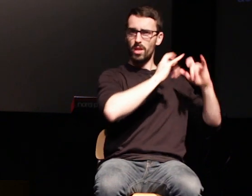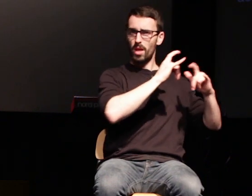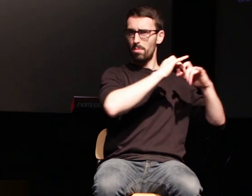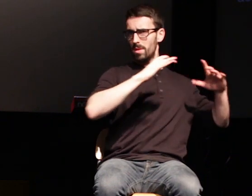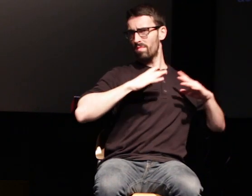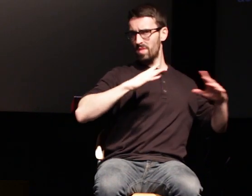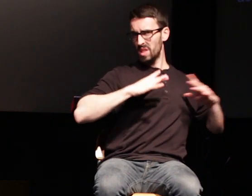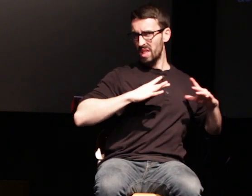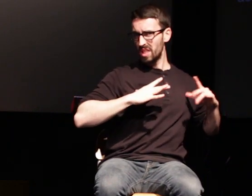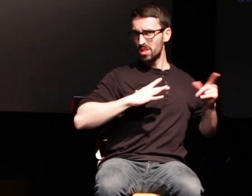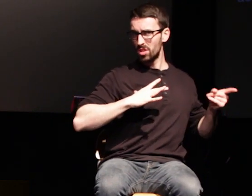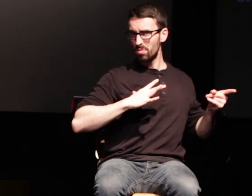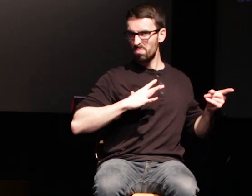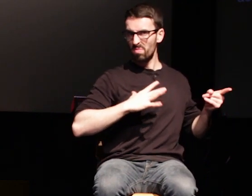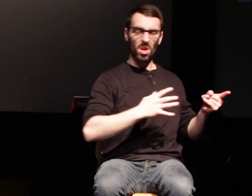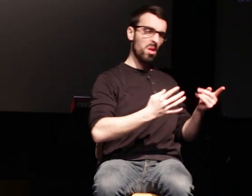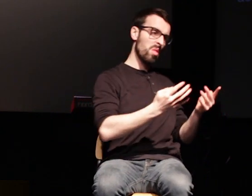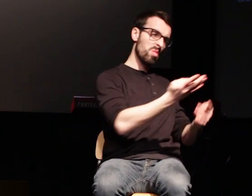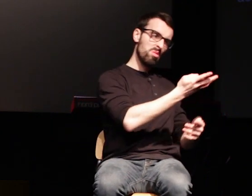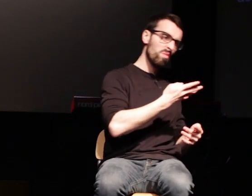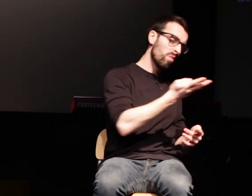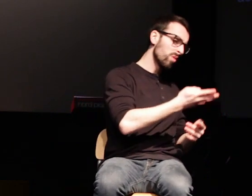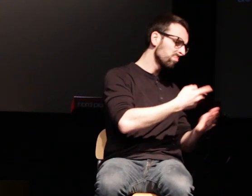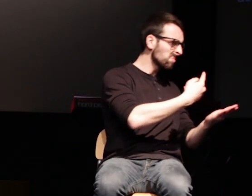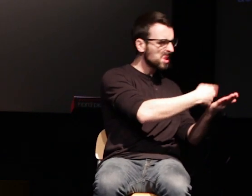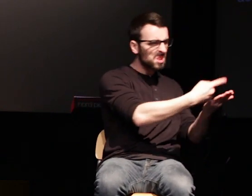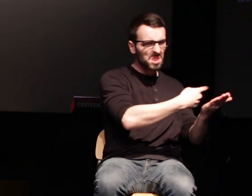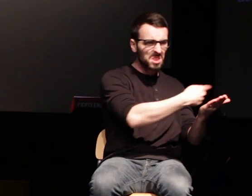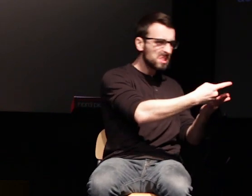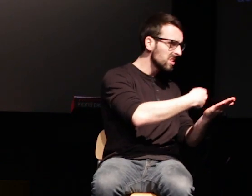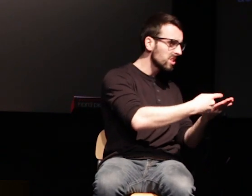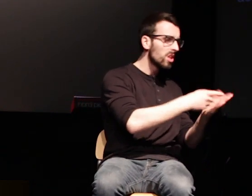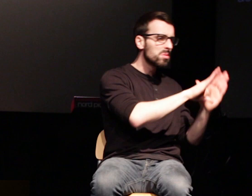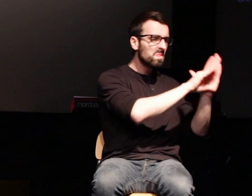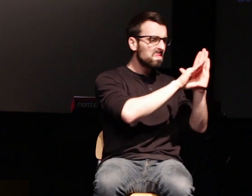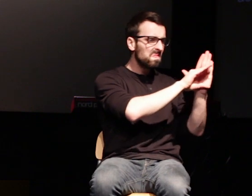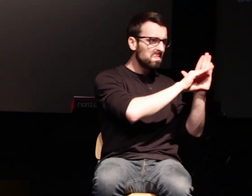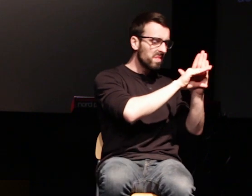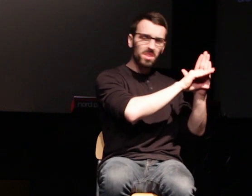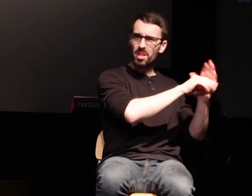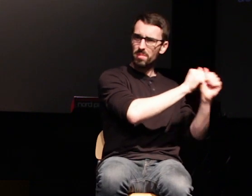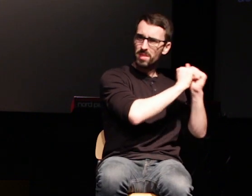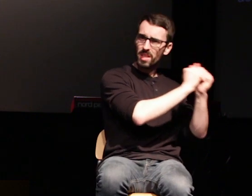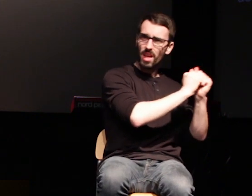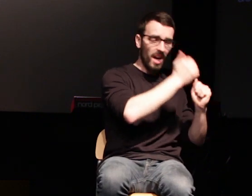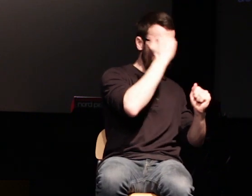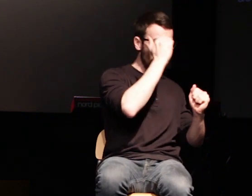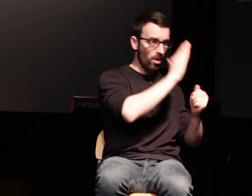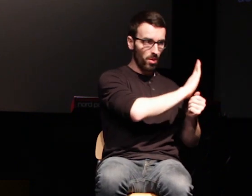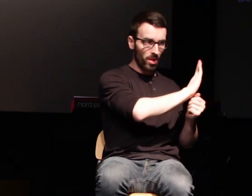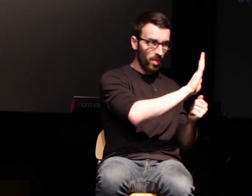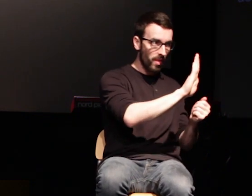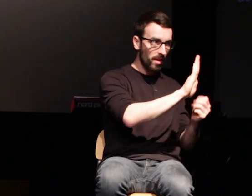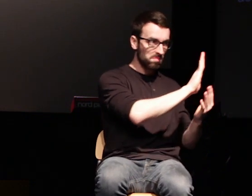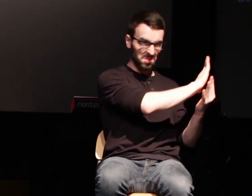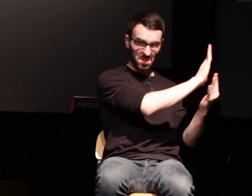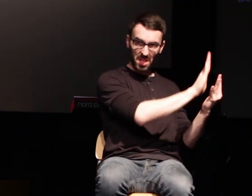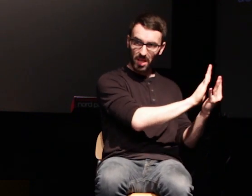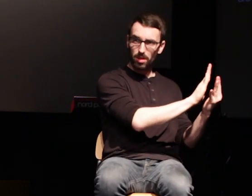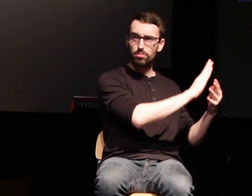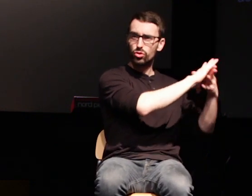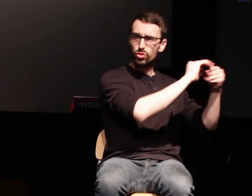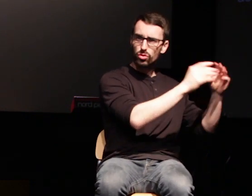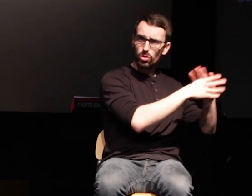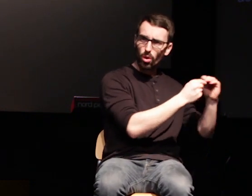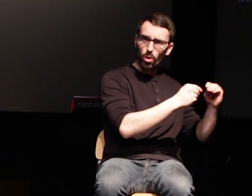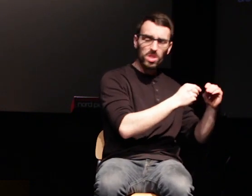that I have asked who I know their stories. And I know how God is working in them. And I know some of them don't have a bow on the end. I know some of them are hard. Some